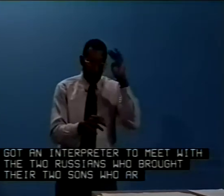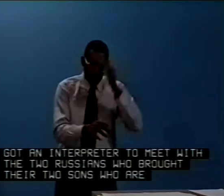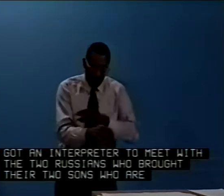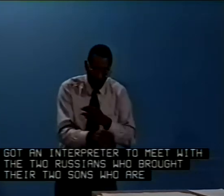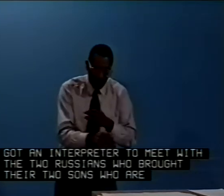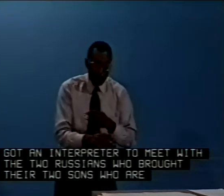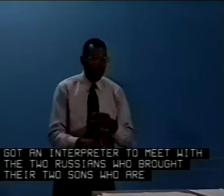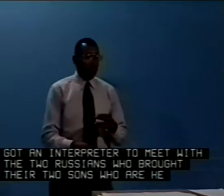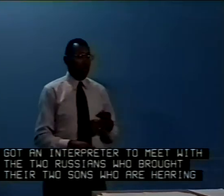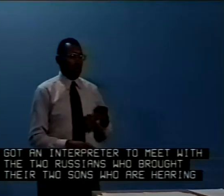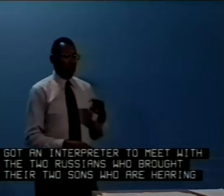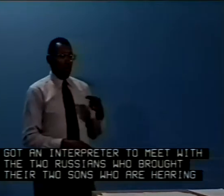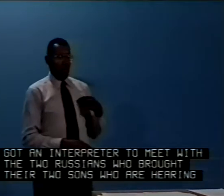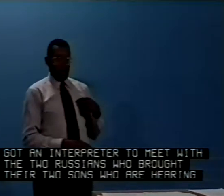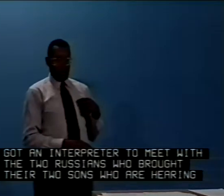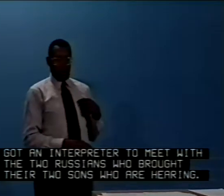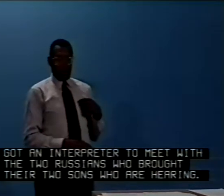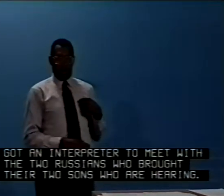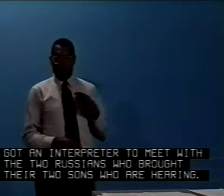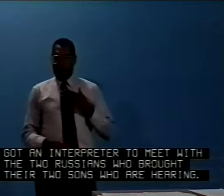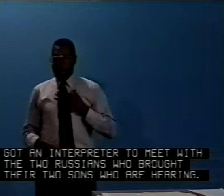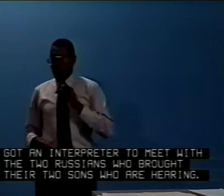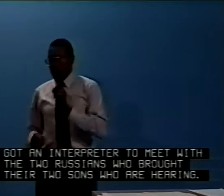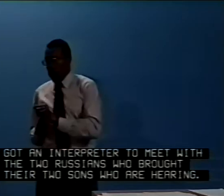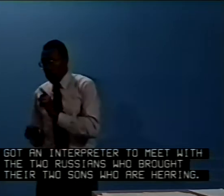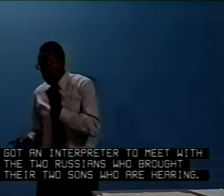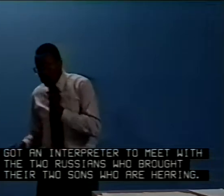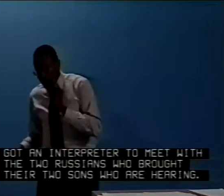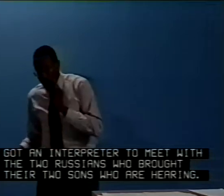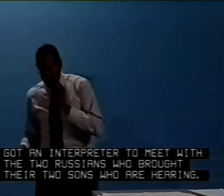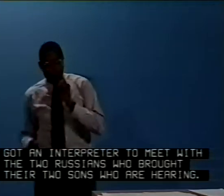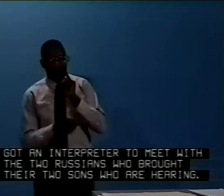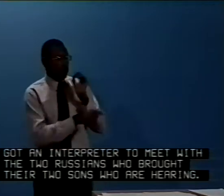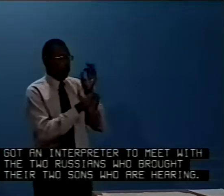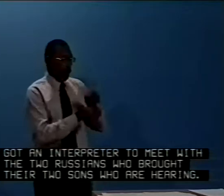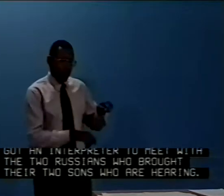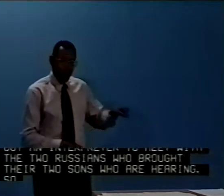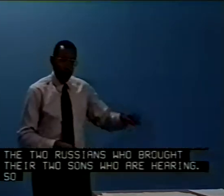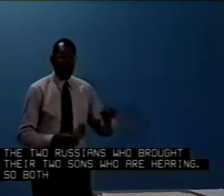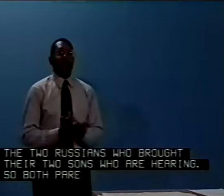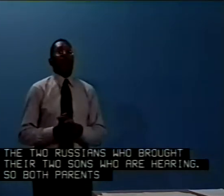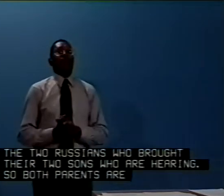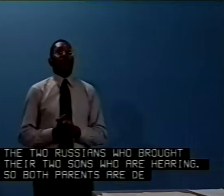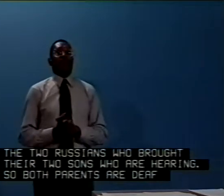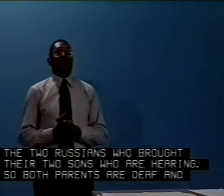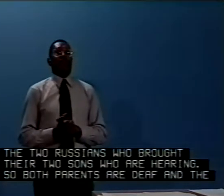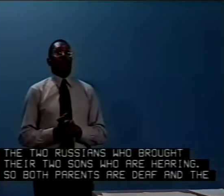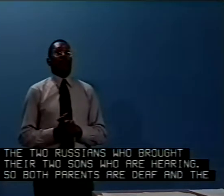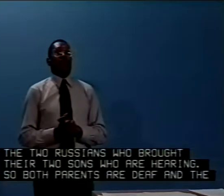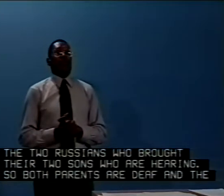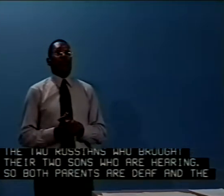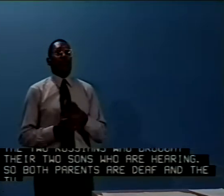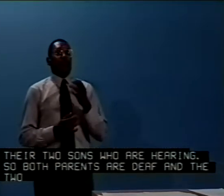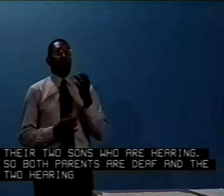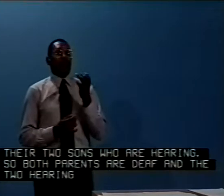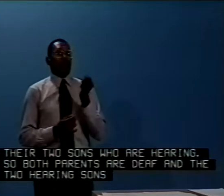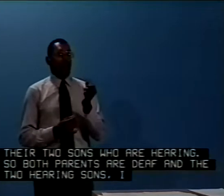So both parents are deaf and the two hearing sons, and there was me, my coworker who's deaf, and my interpreter.